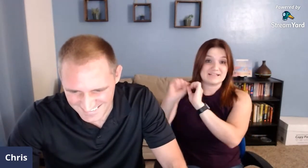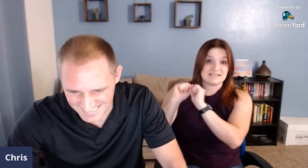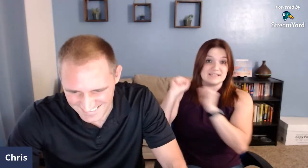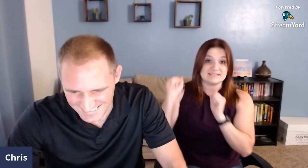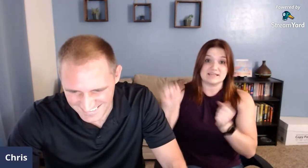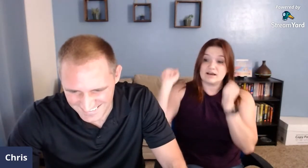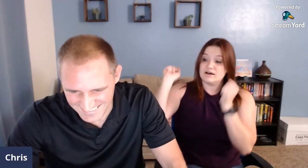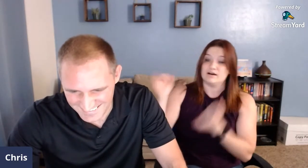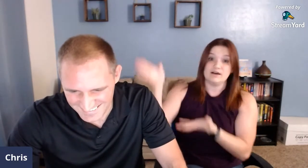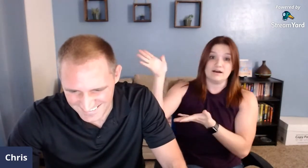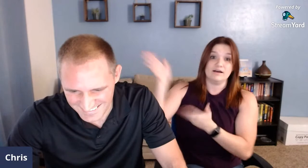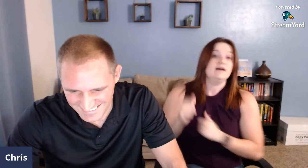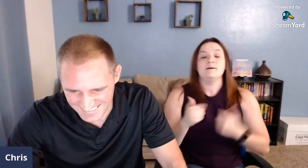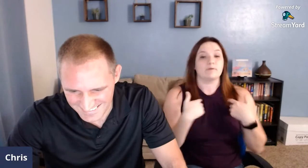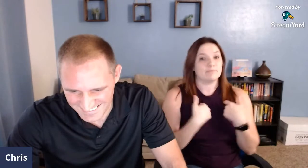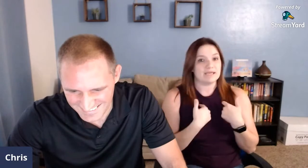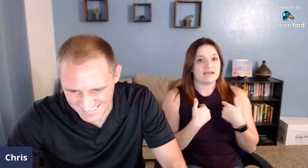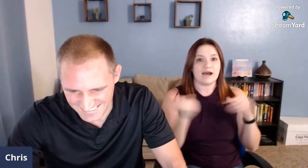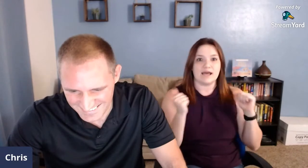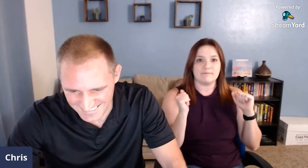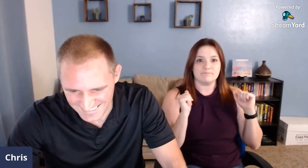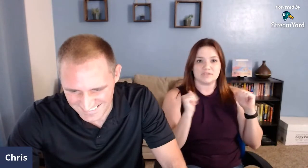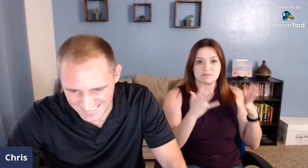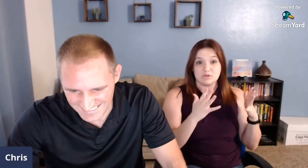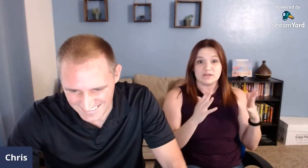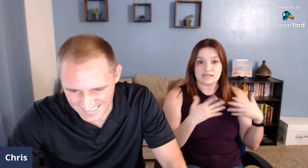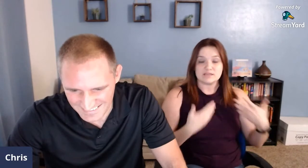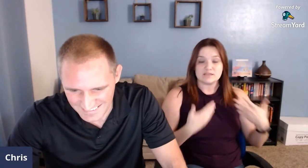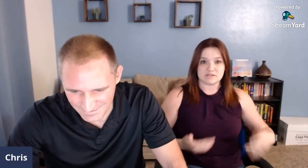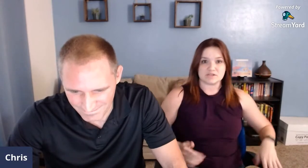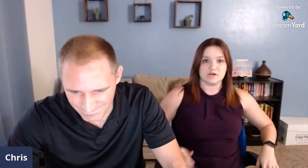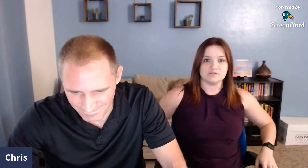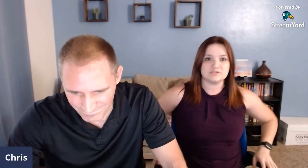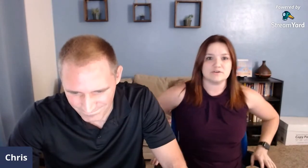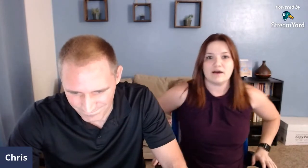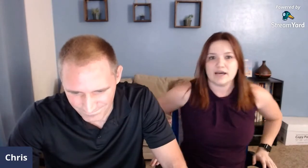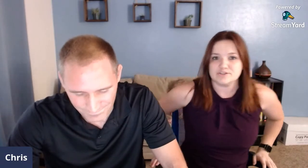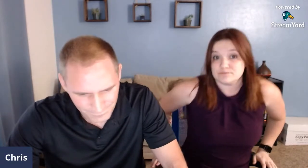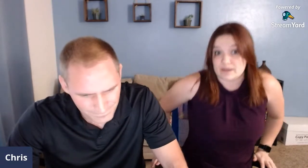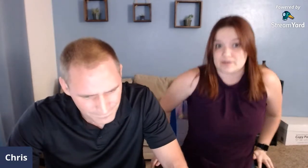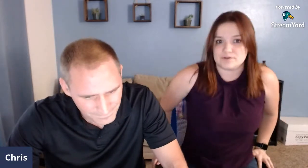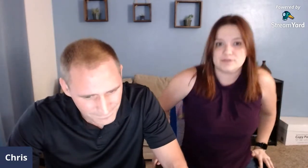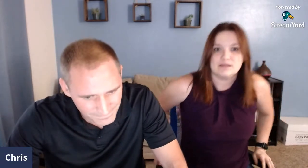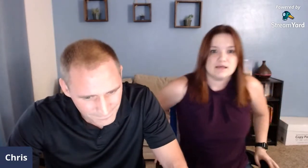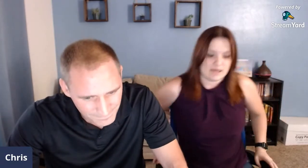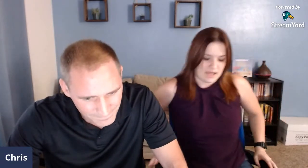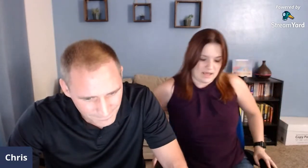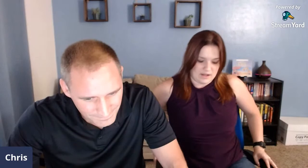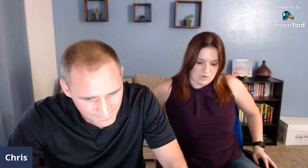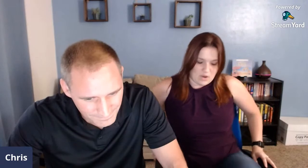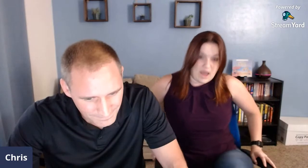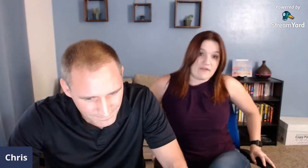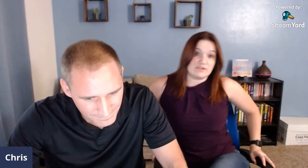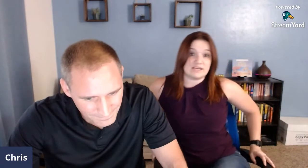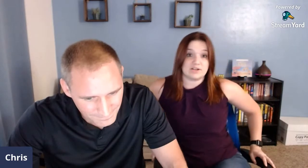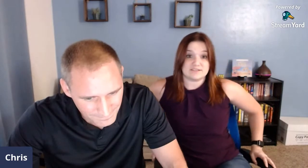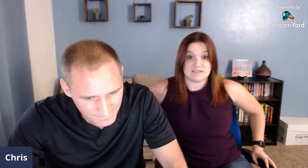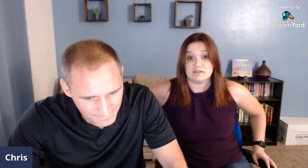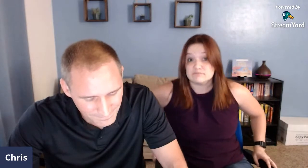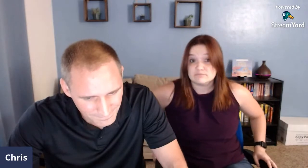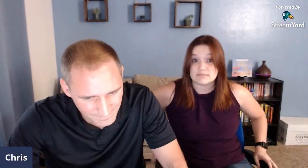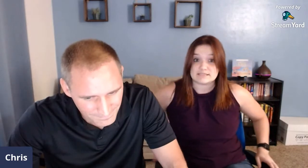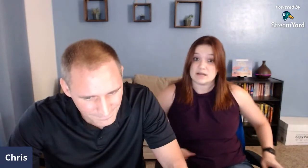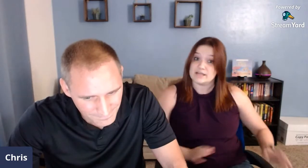interpreter. That's like his thing. Ha ha ha. Or me, I'm community is what it's called. So I do medical and everything